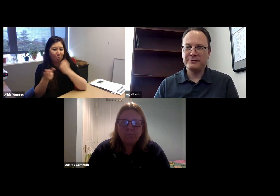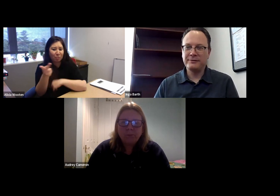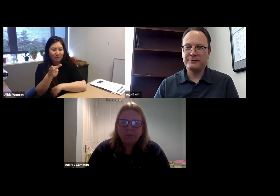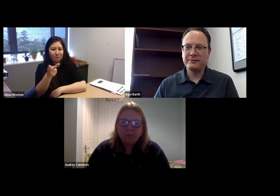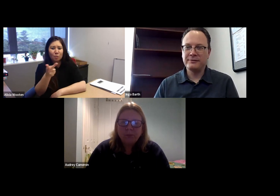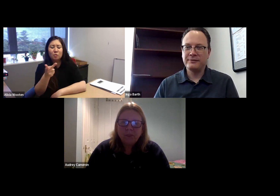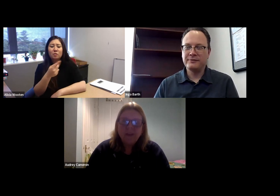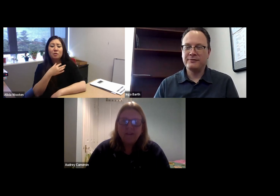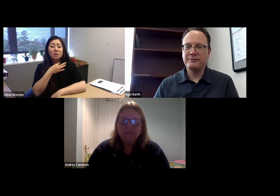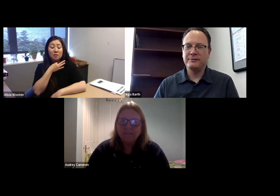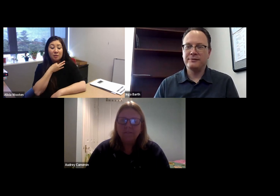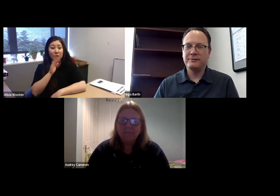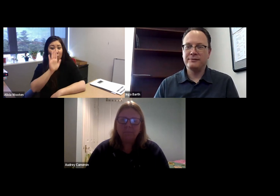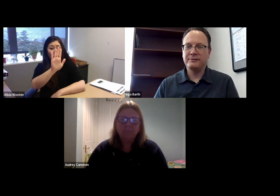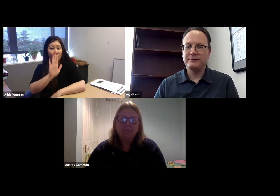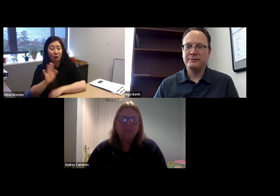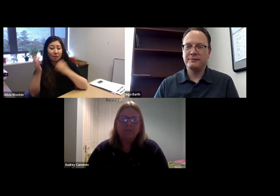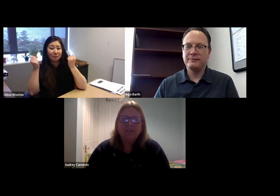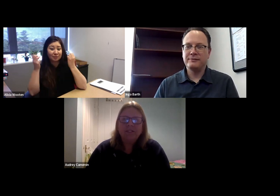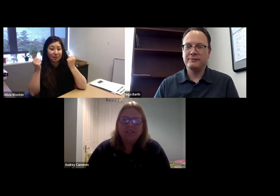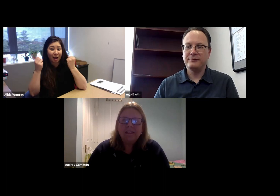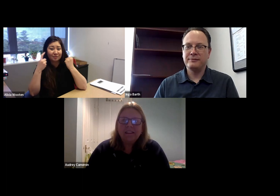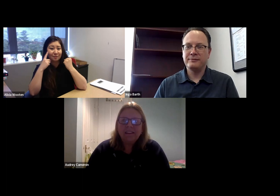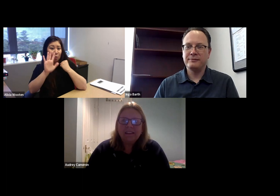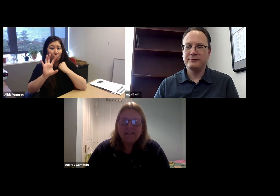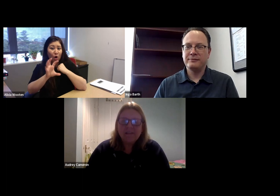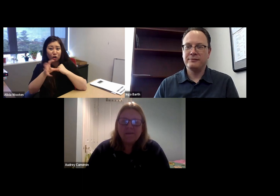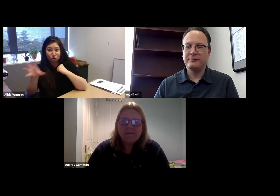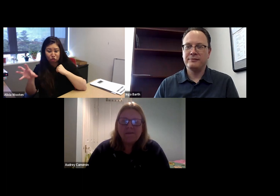I have a question for both of you.